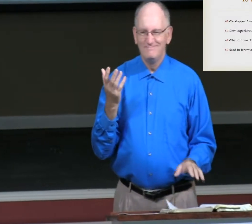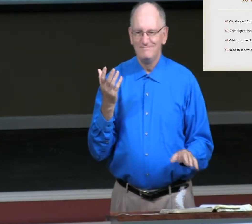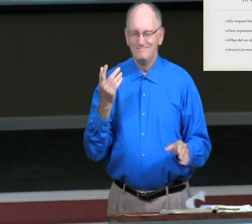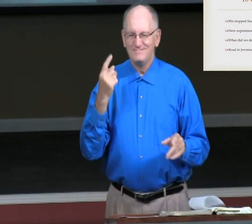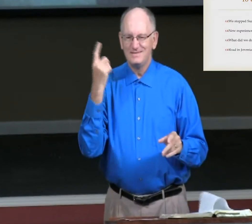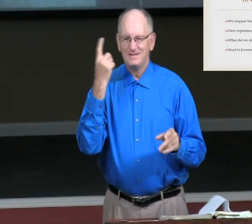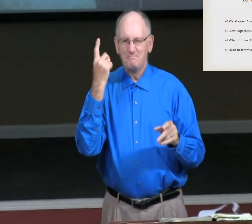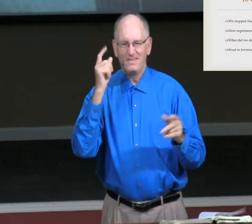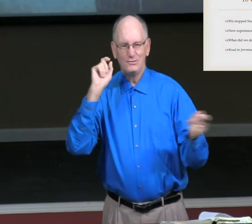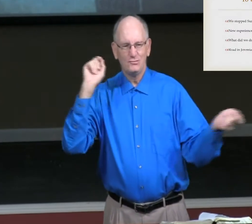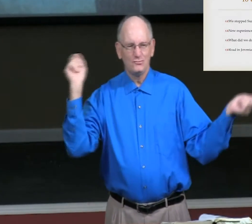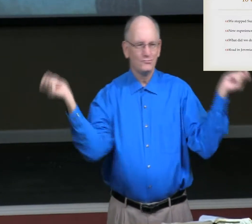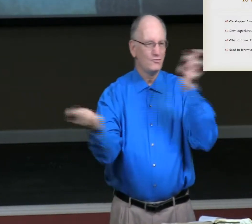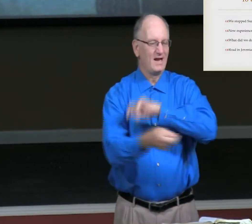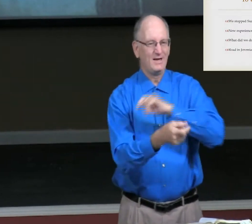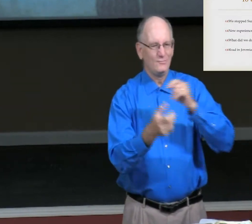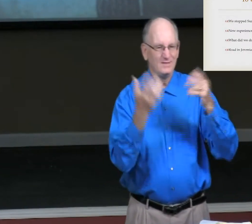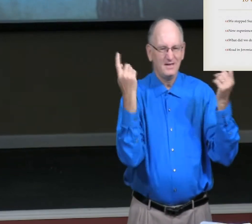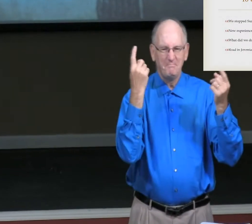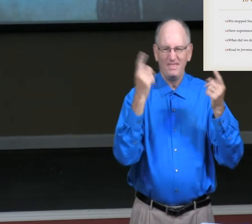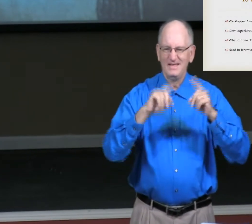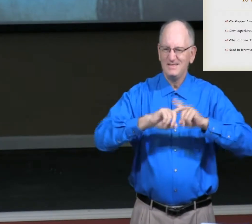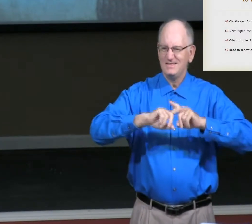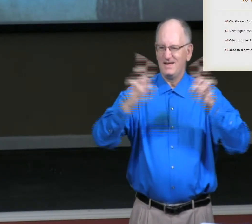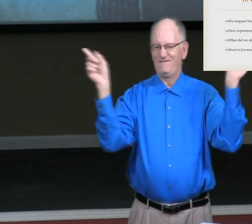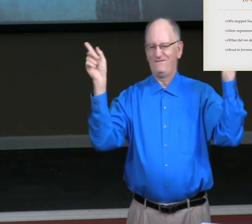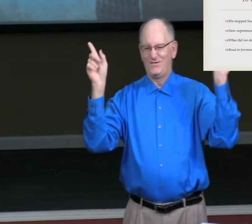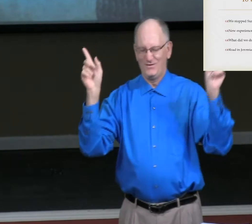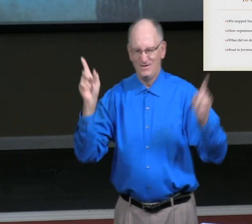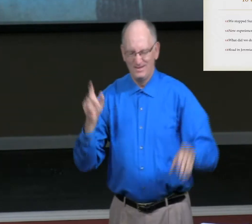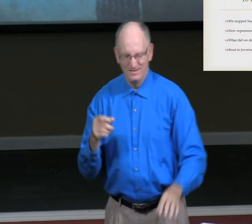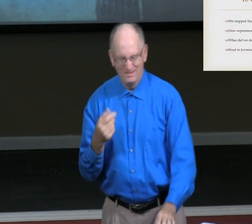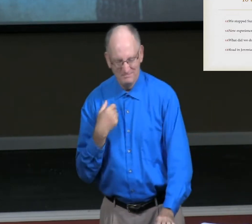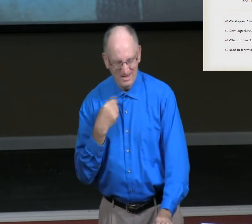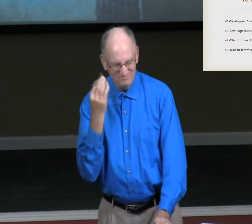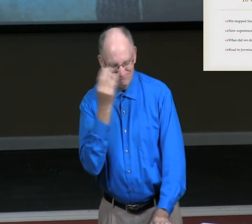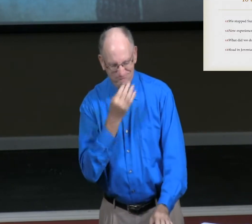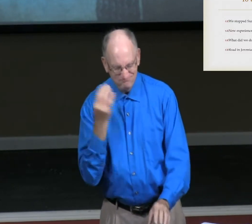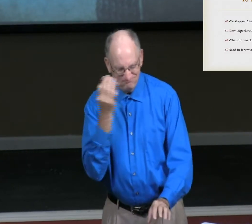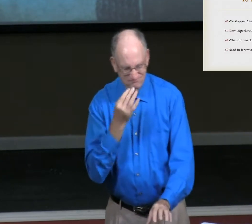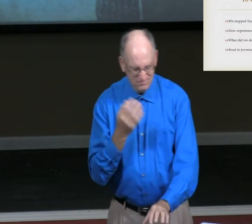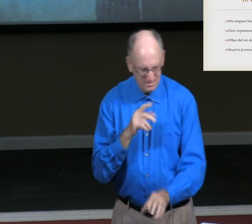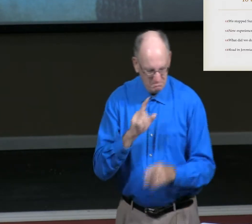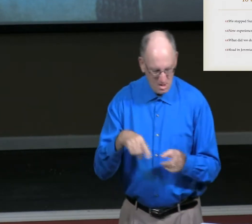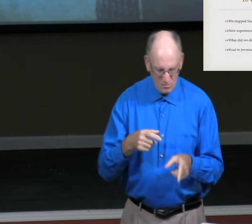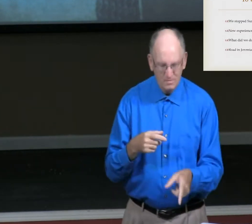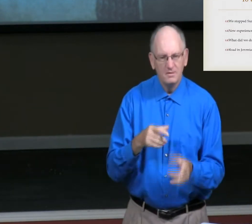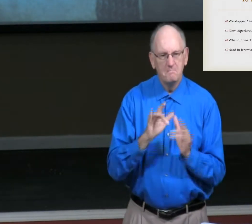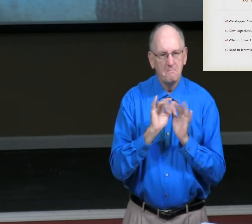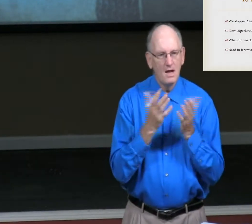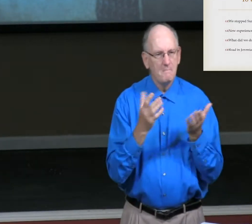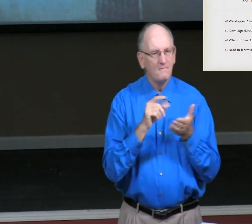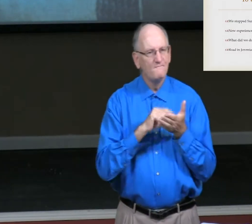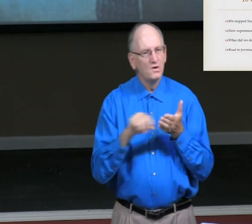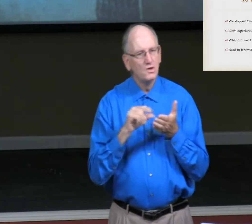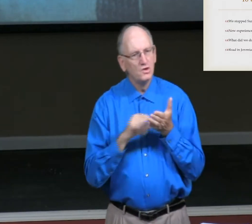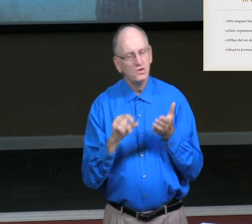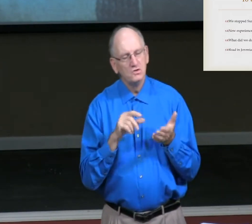home. And something changed, something's different. And I was just thinking about